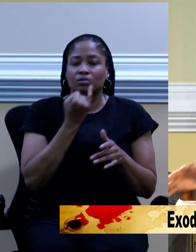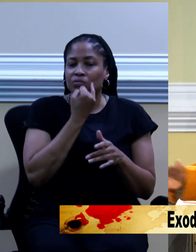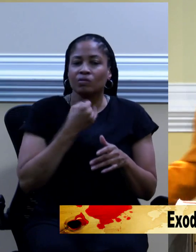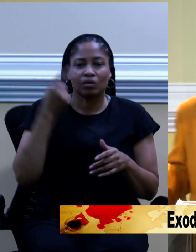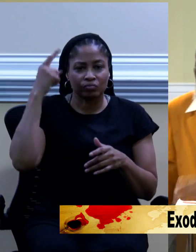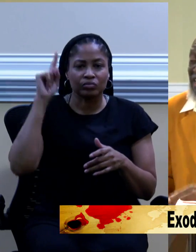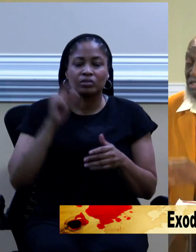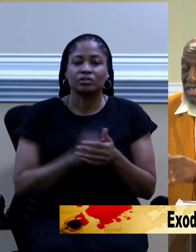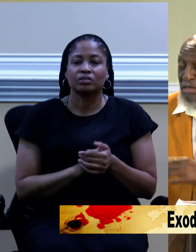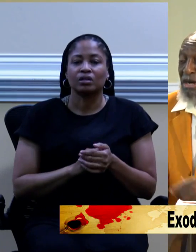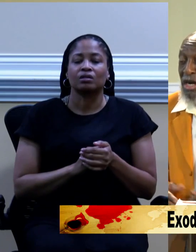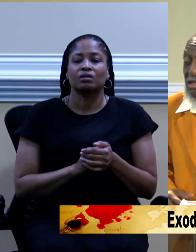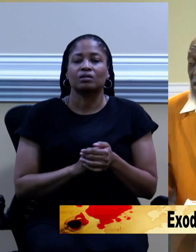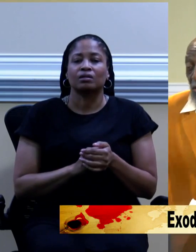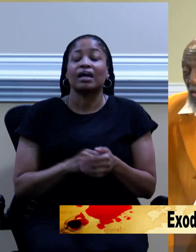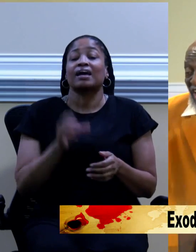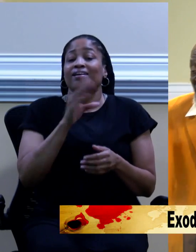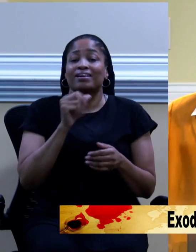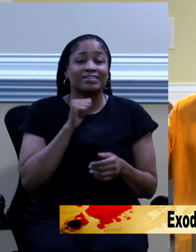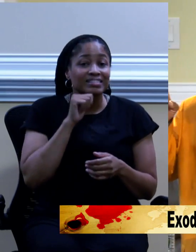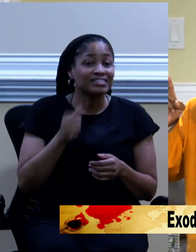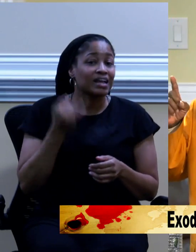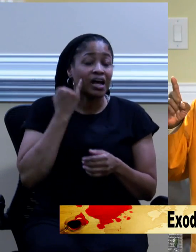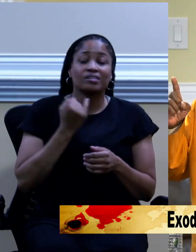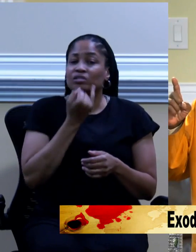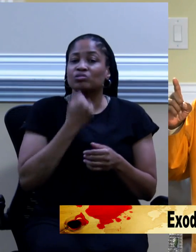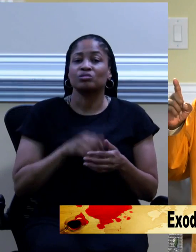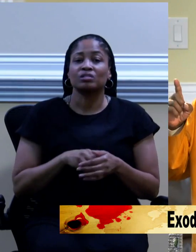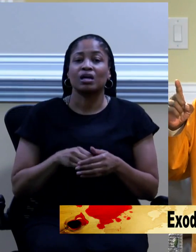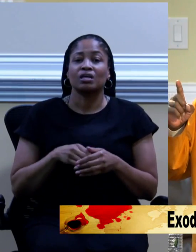the non-Israelites that's among us. One law.